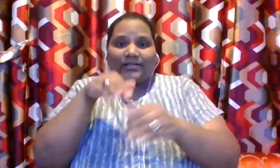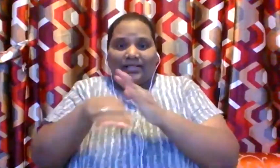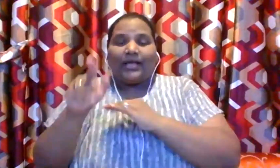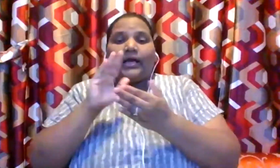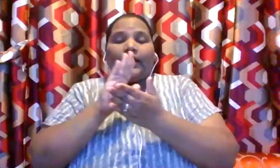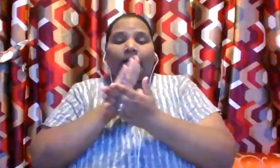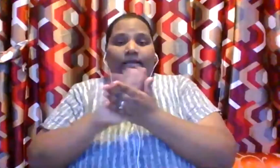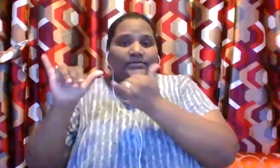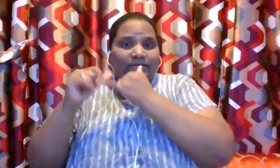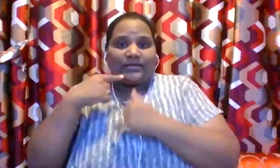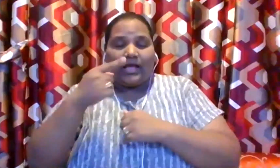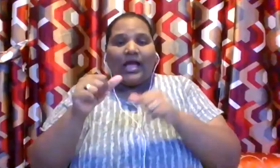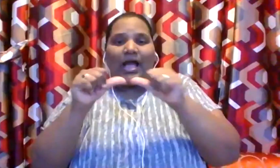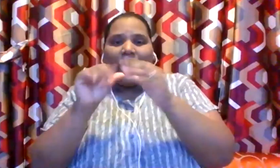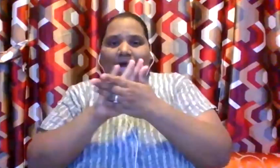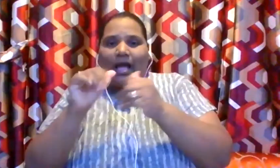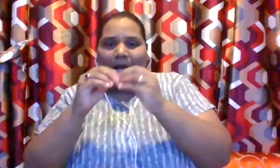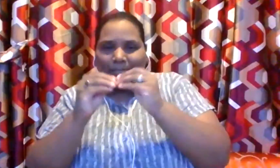Aham Bija Pradapita.